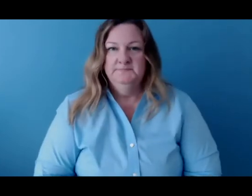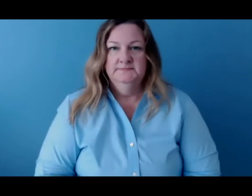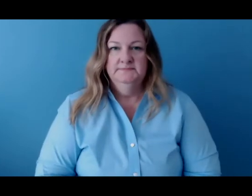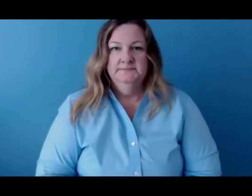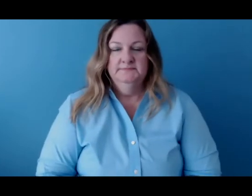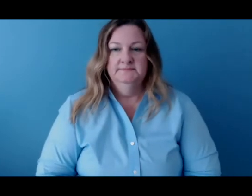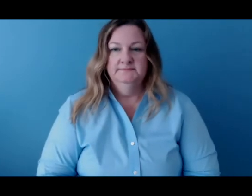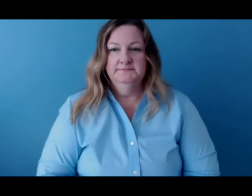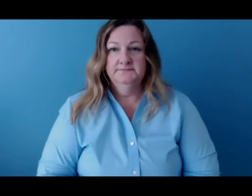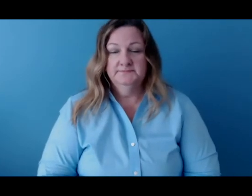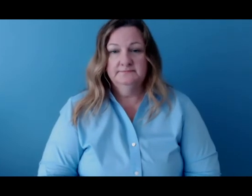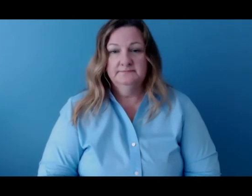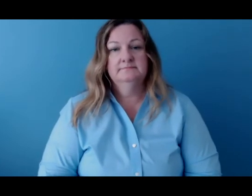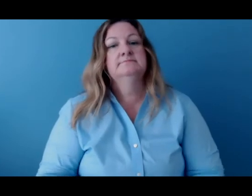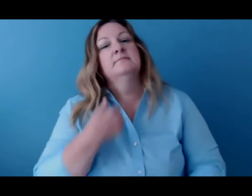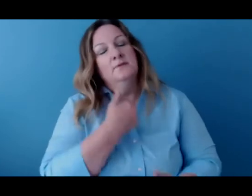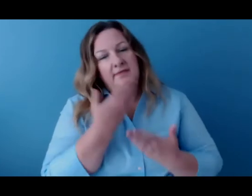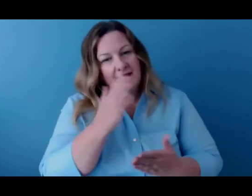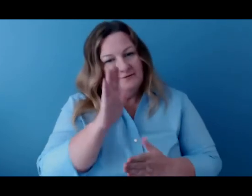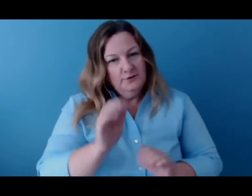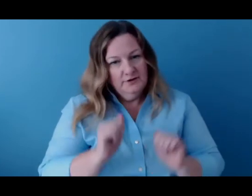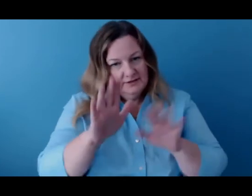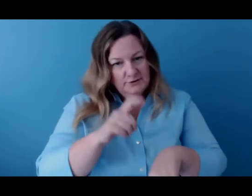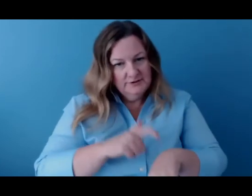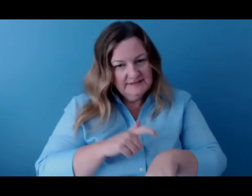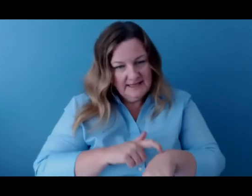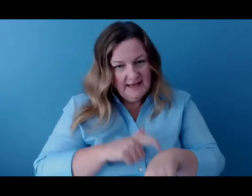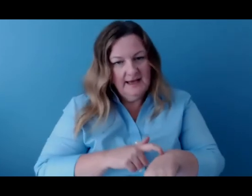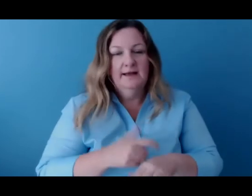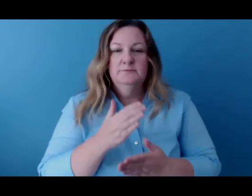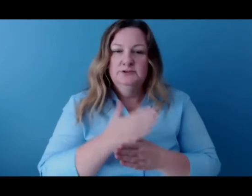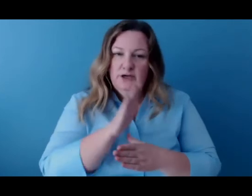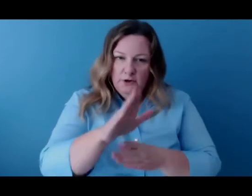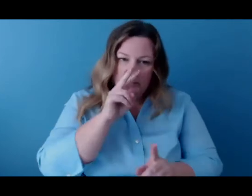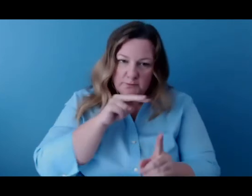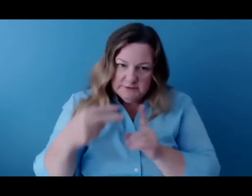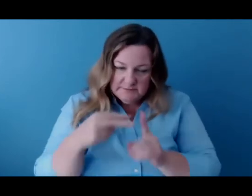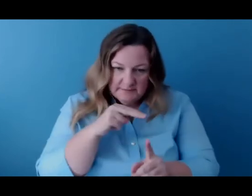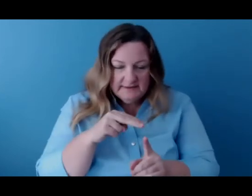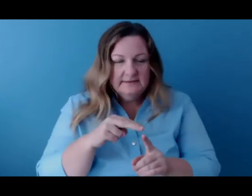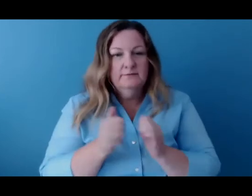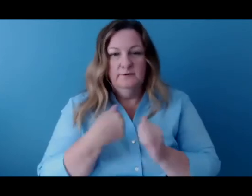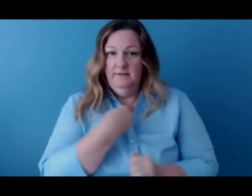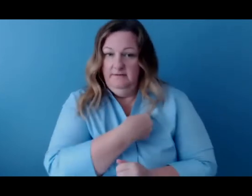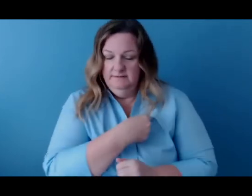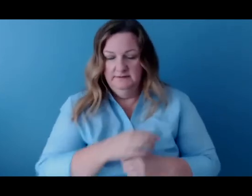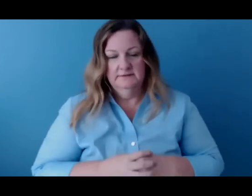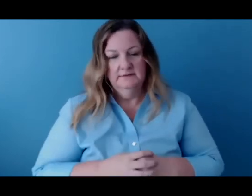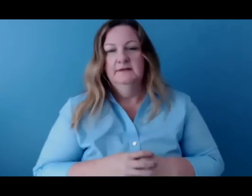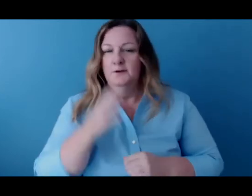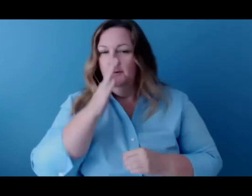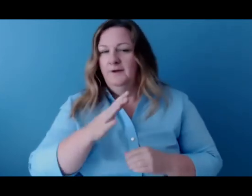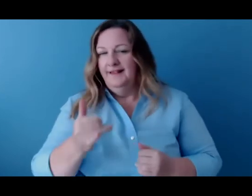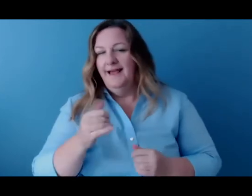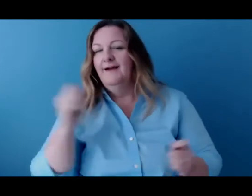so we appreciate your time to really share your perspective with us. And so we're going to throw a curveball at